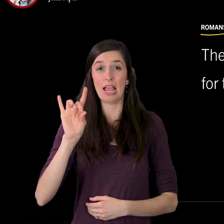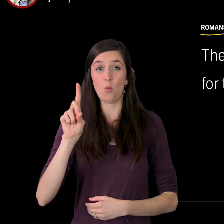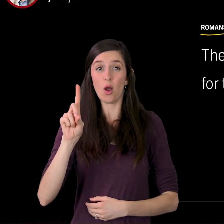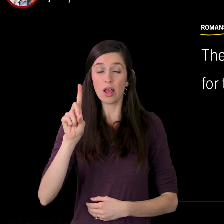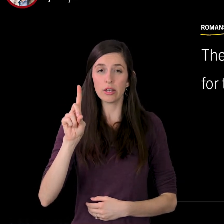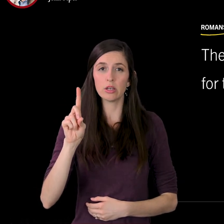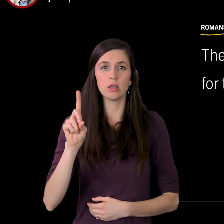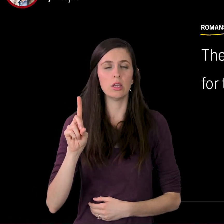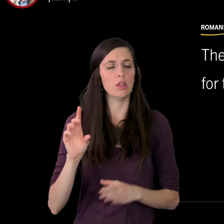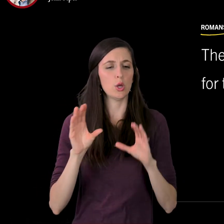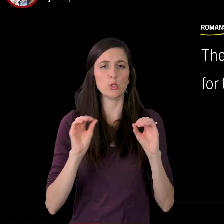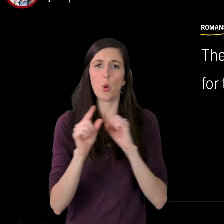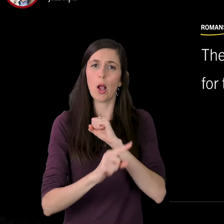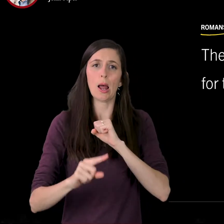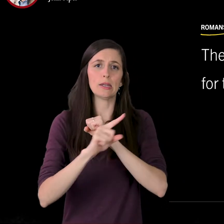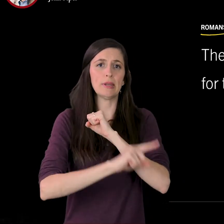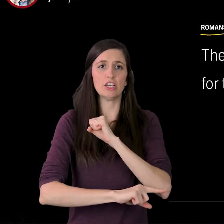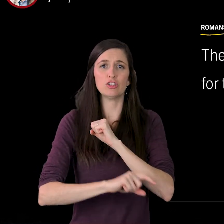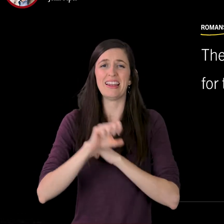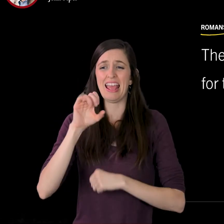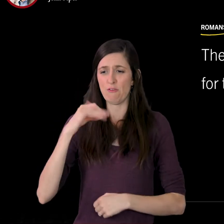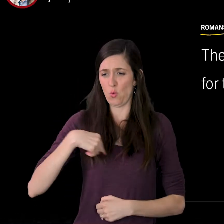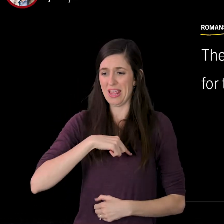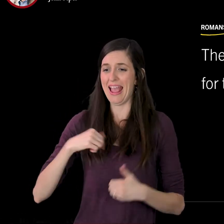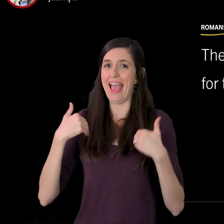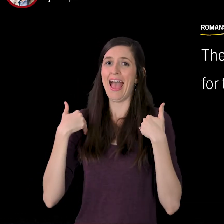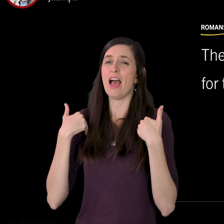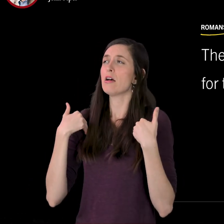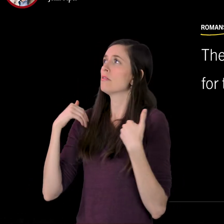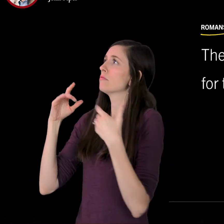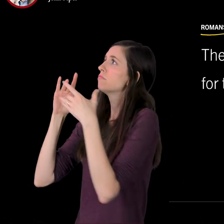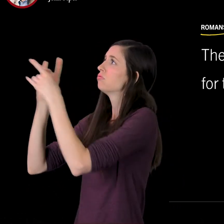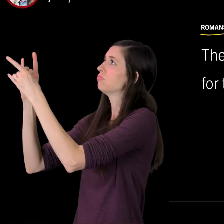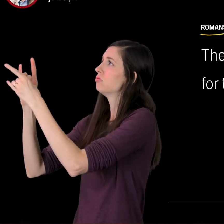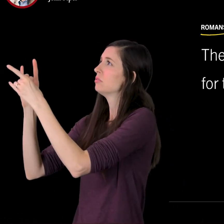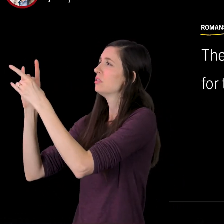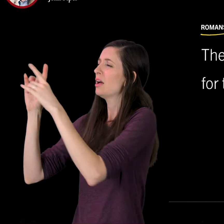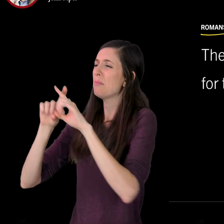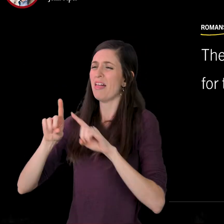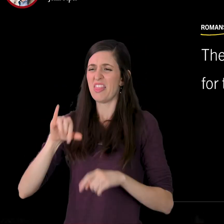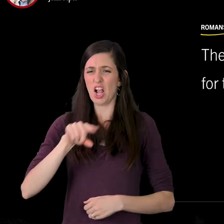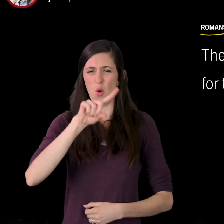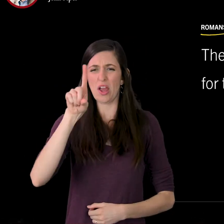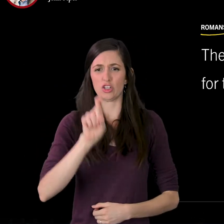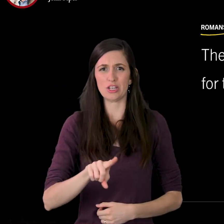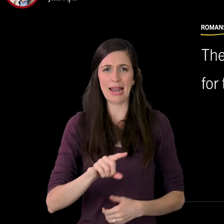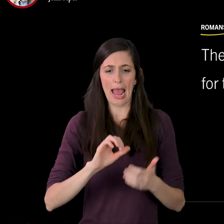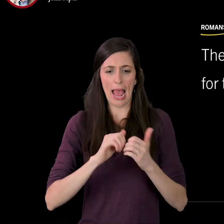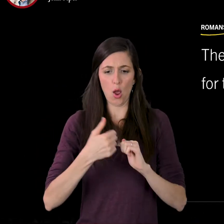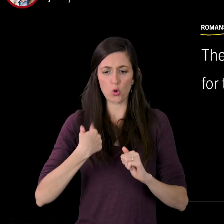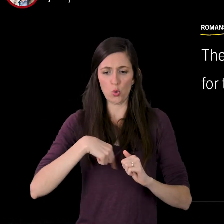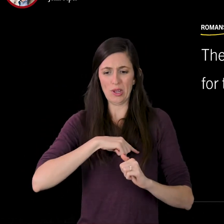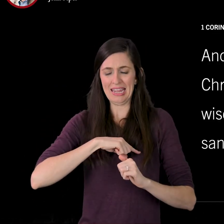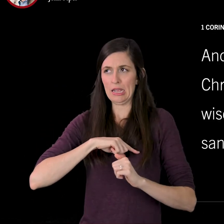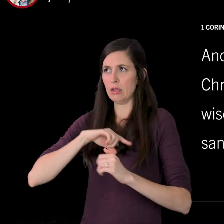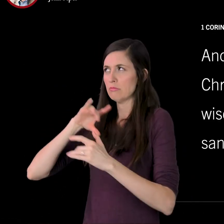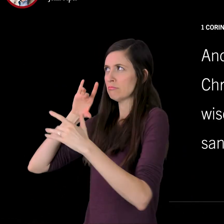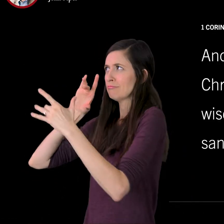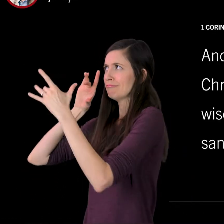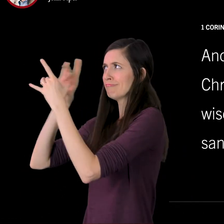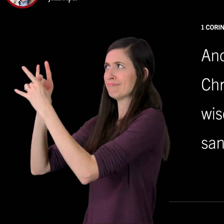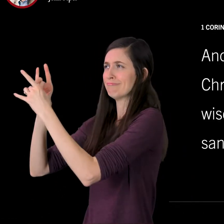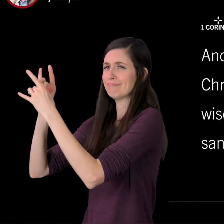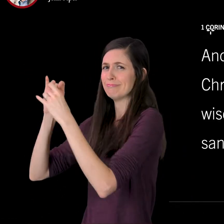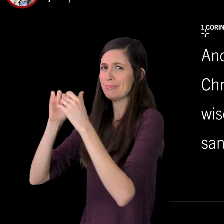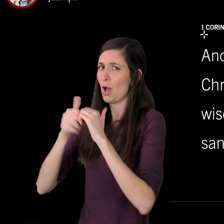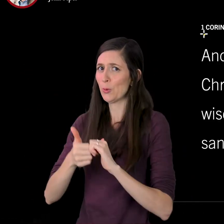Christ Jesus. So the big question is how do we get in? And the first part of